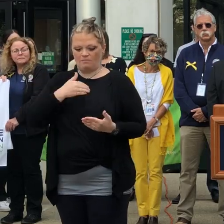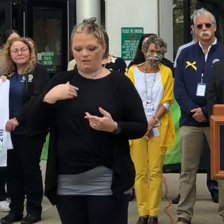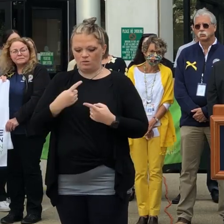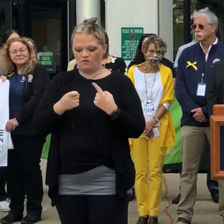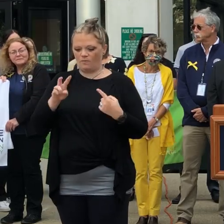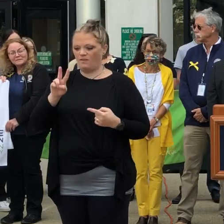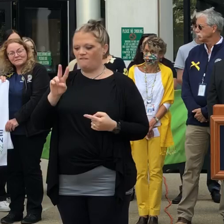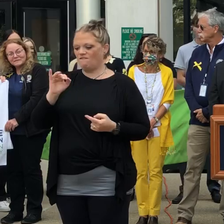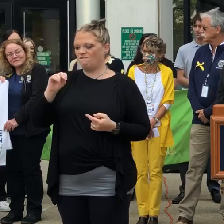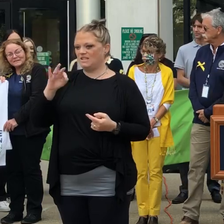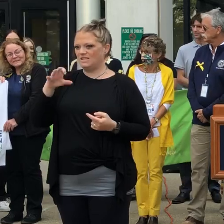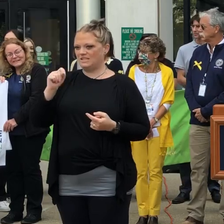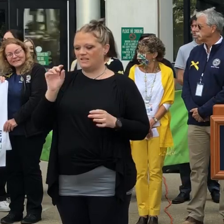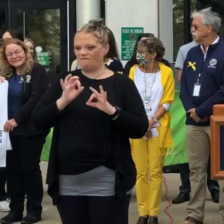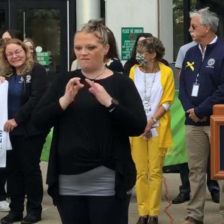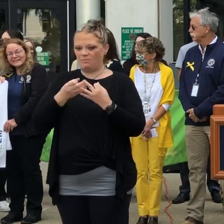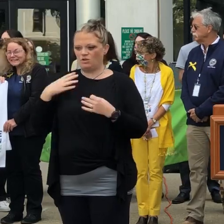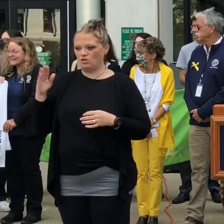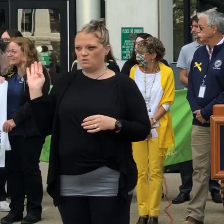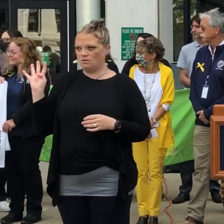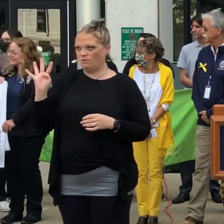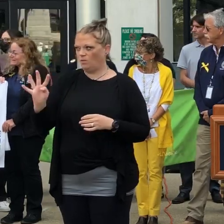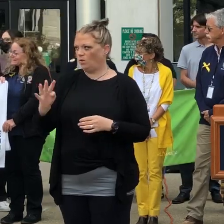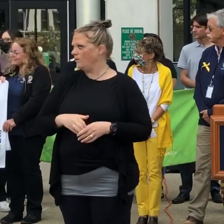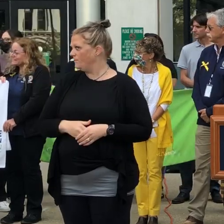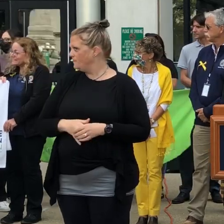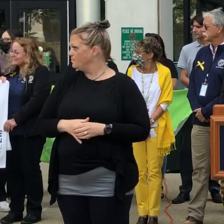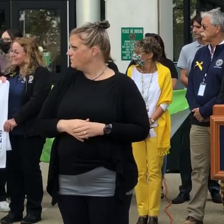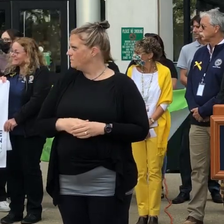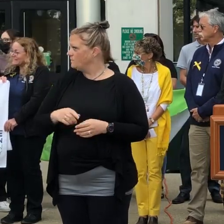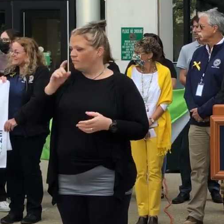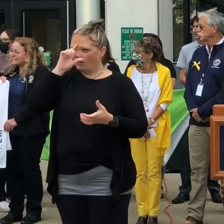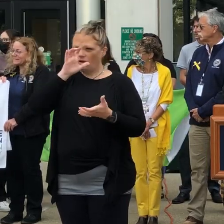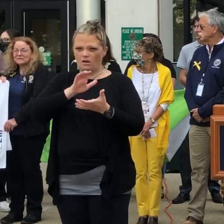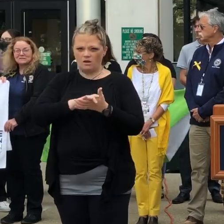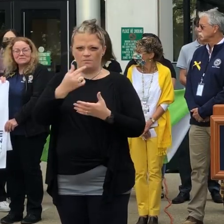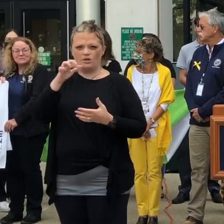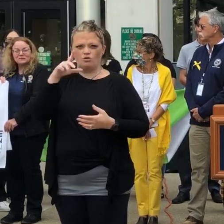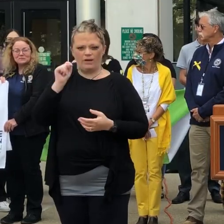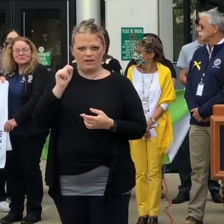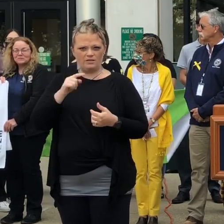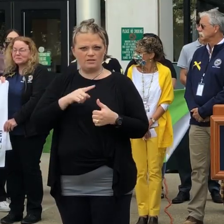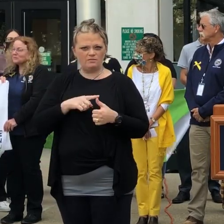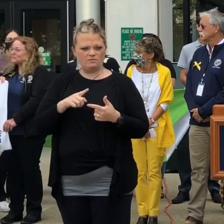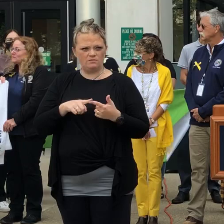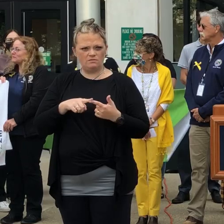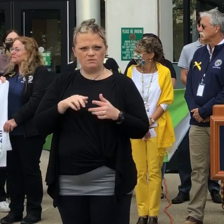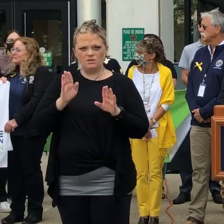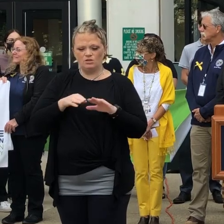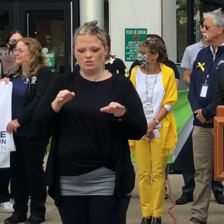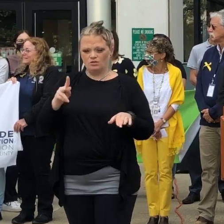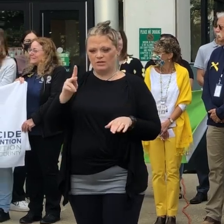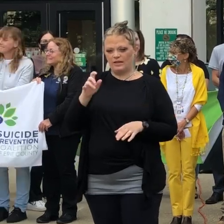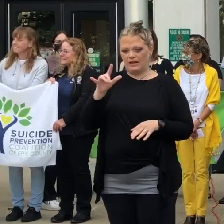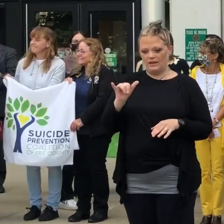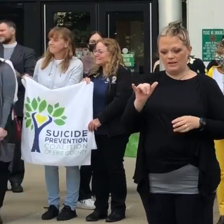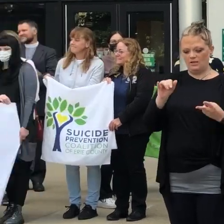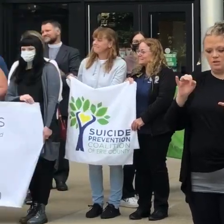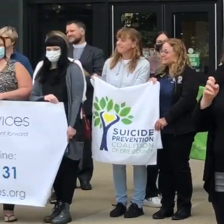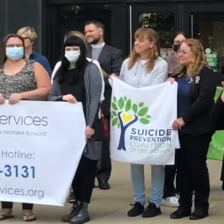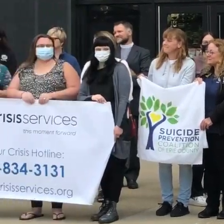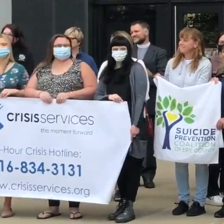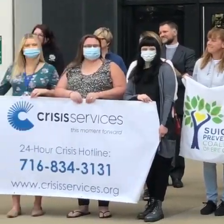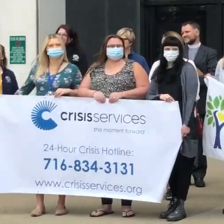family. If you would step forward. Husband Grant, children Kelly, Julie,